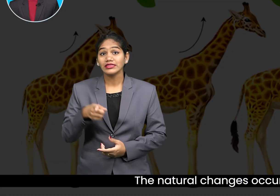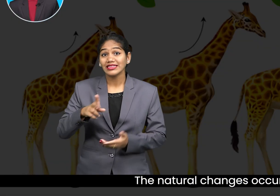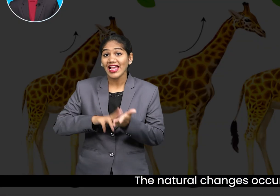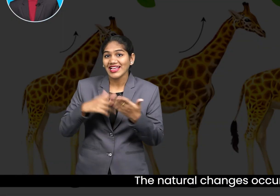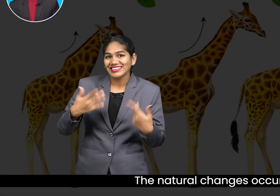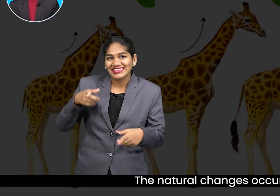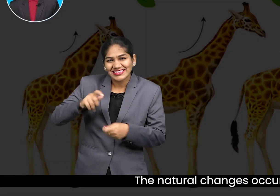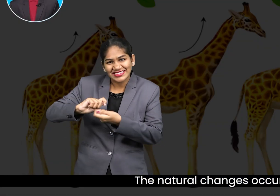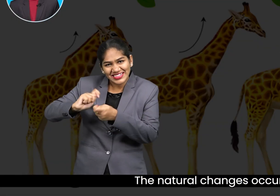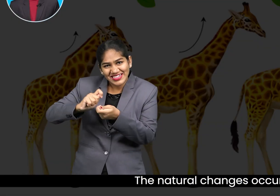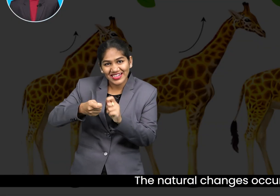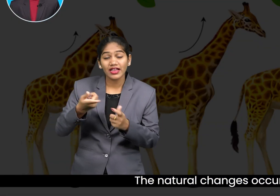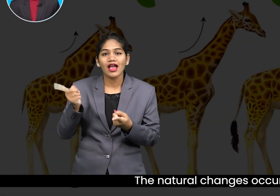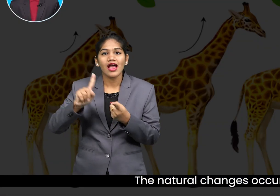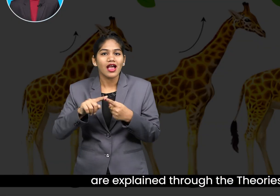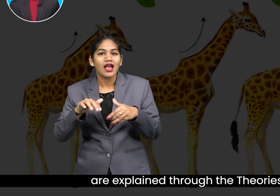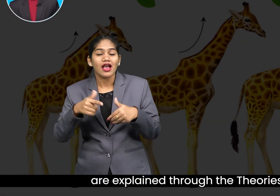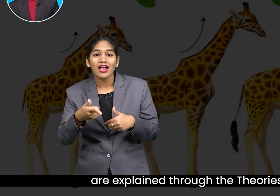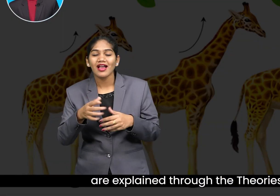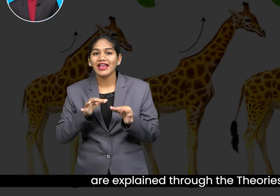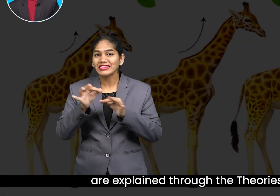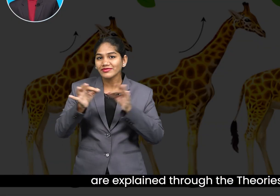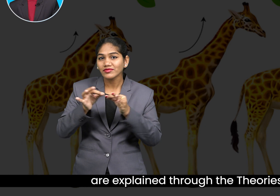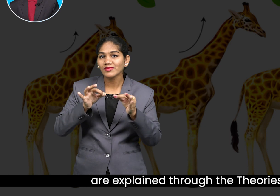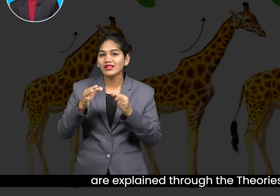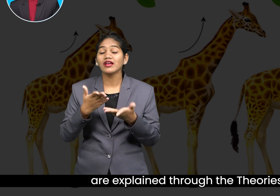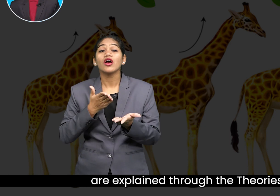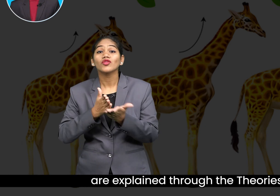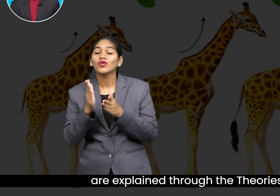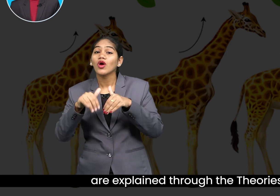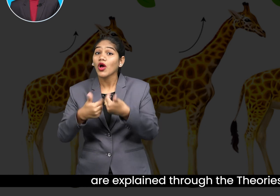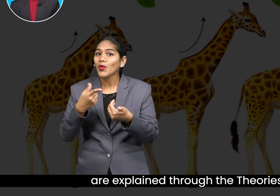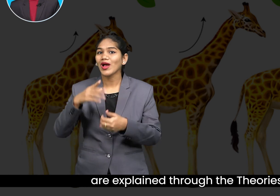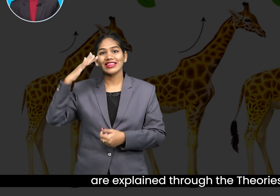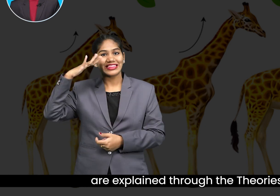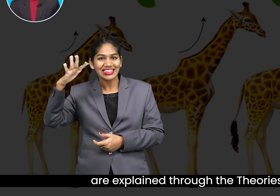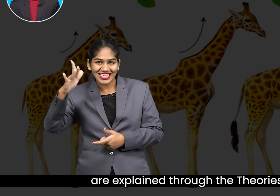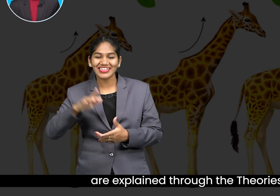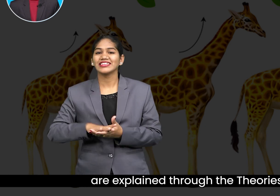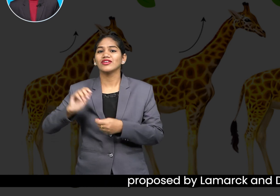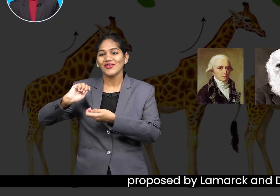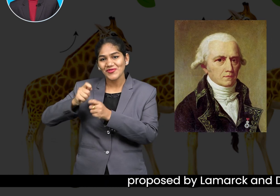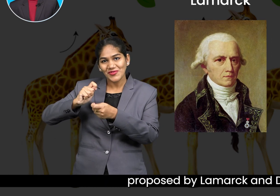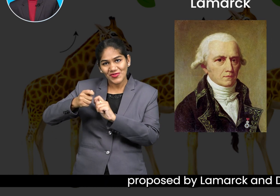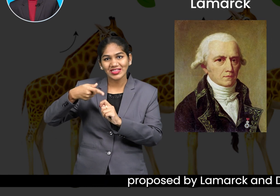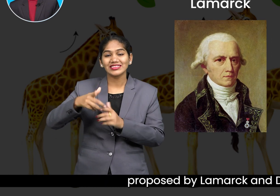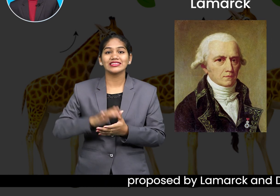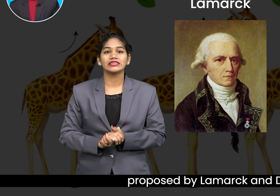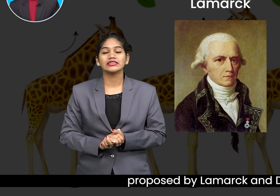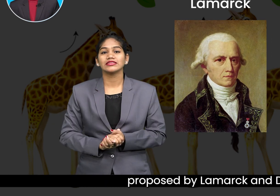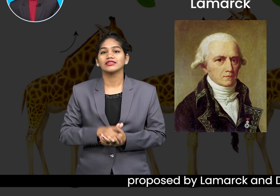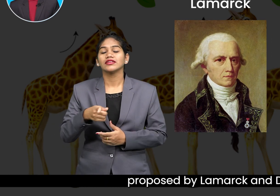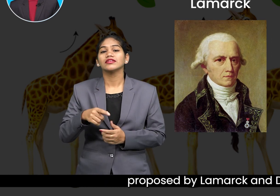The natural changes occurring are explained through the theories of evolution proposed